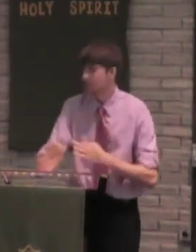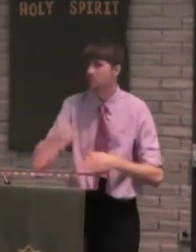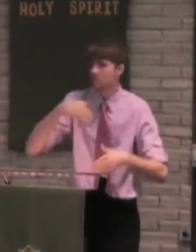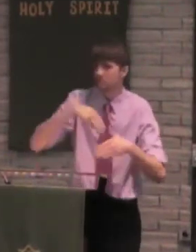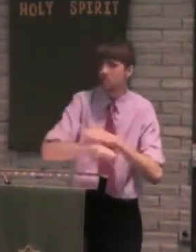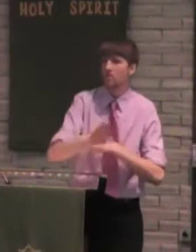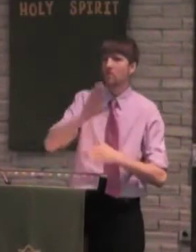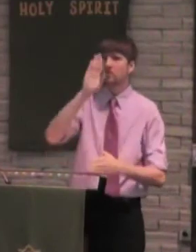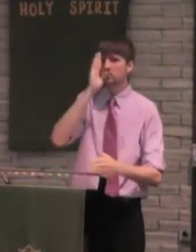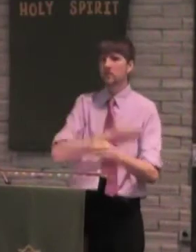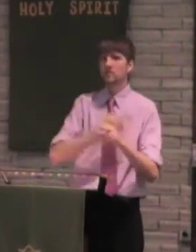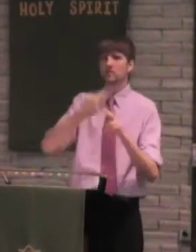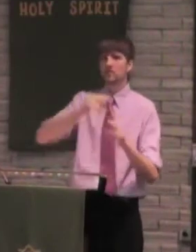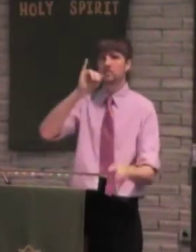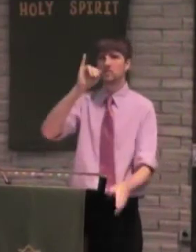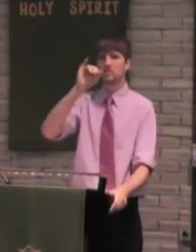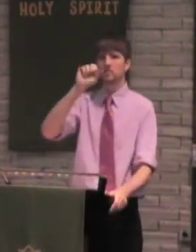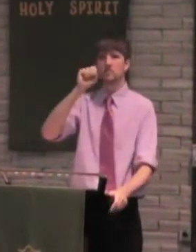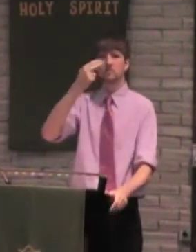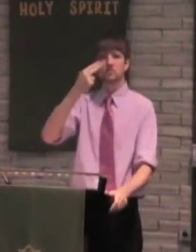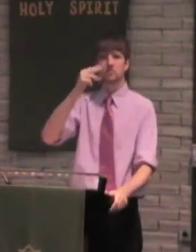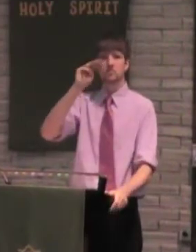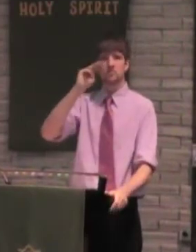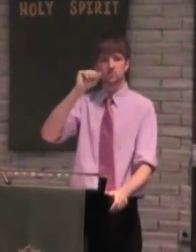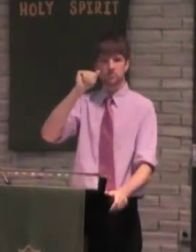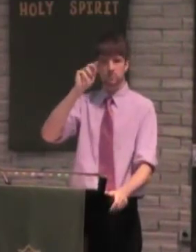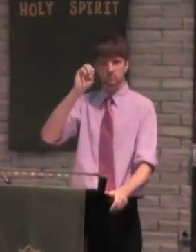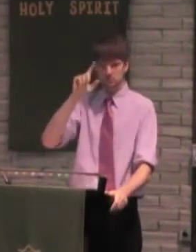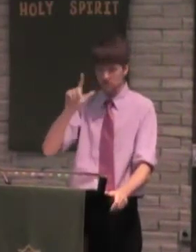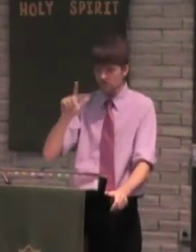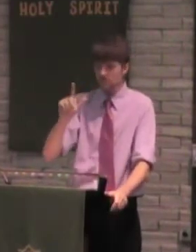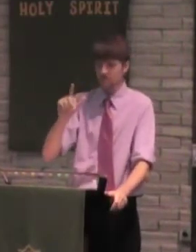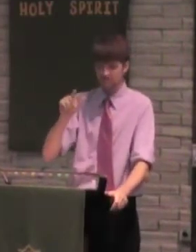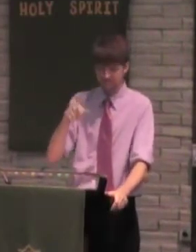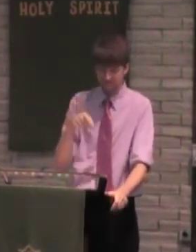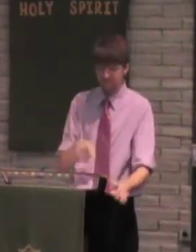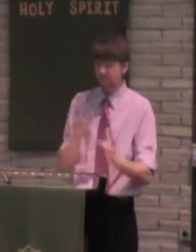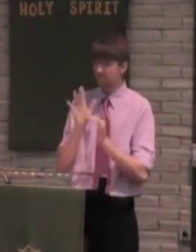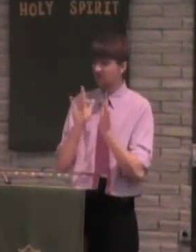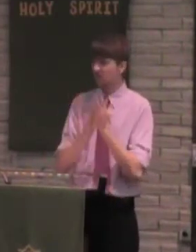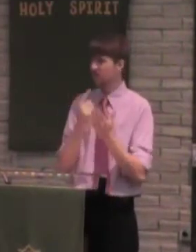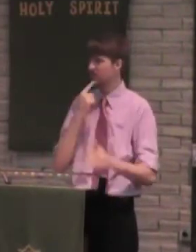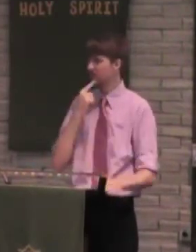he didn't have a son. He thought to himself, he decided he was going to sleep with his wife's servants.